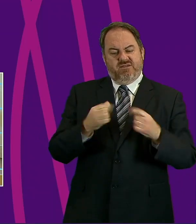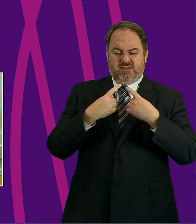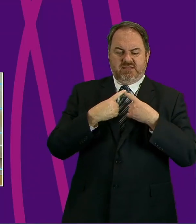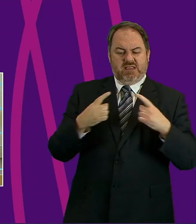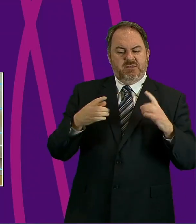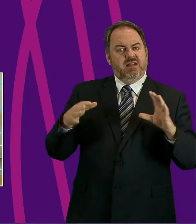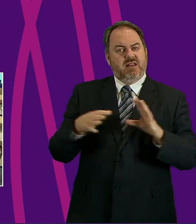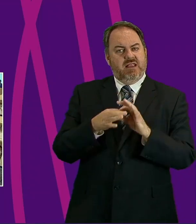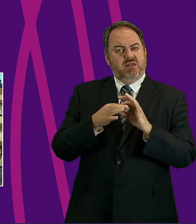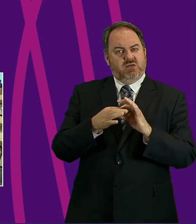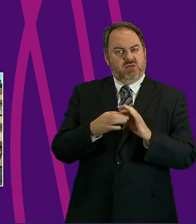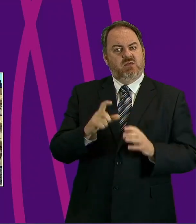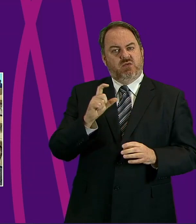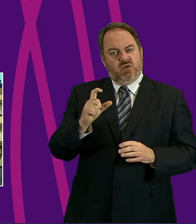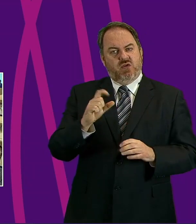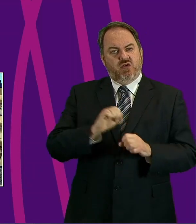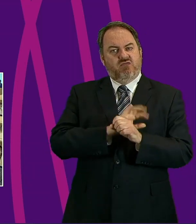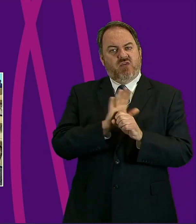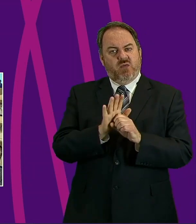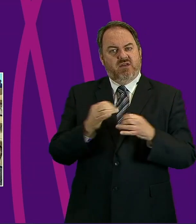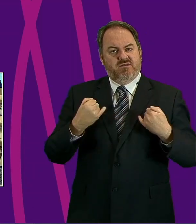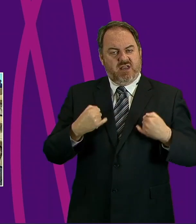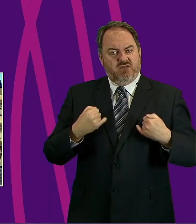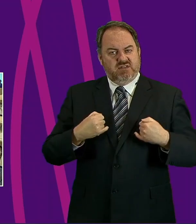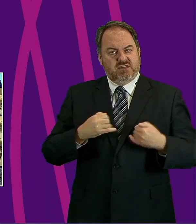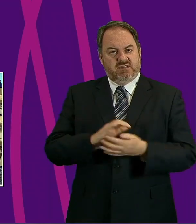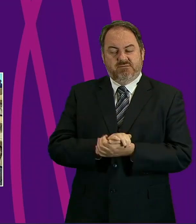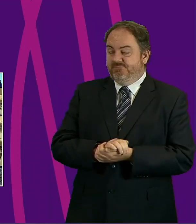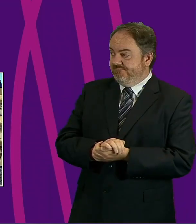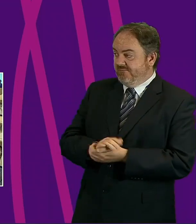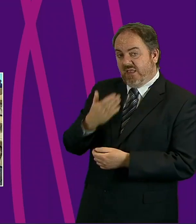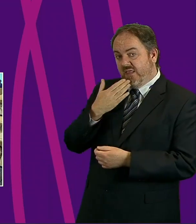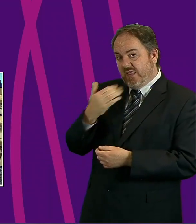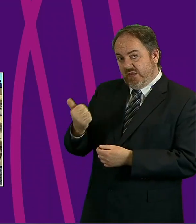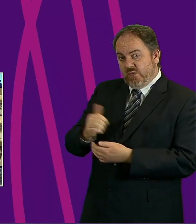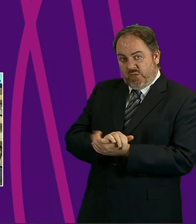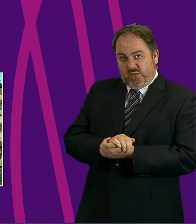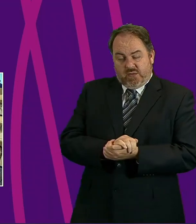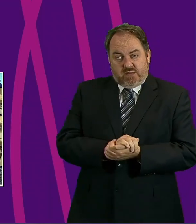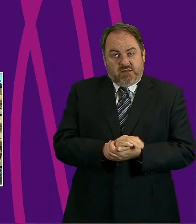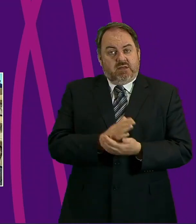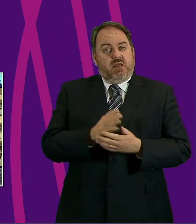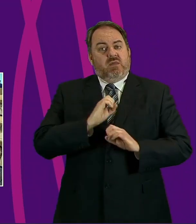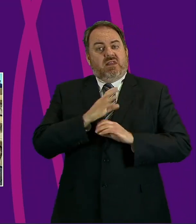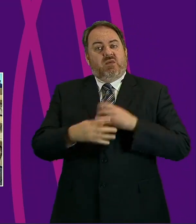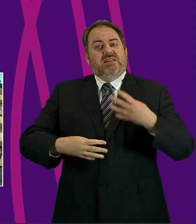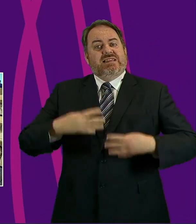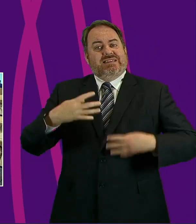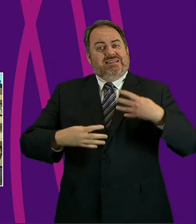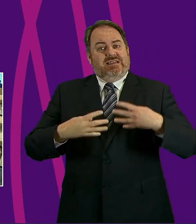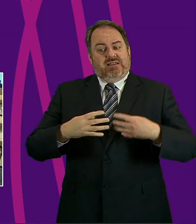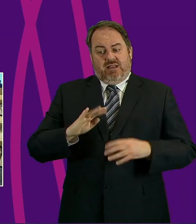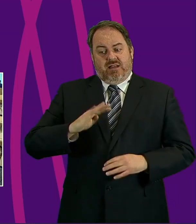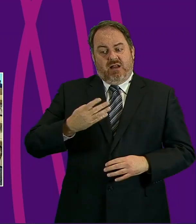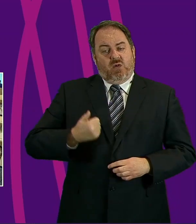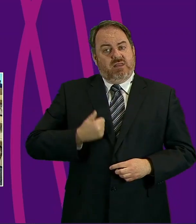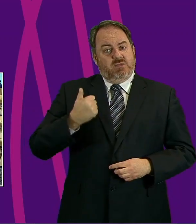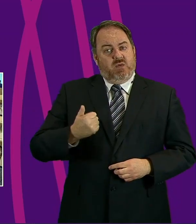coronavirus. First Minister. Thanks, Presiding Officer. Let me start with the usual statistical update. As at 9 o'clock this morning, there have been